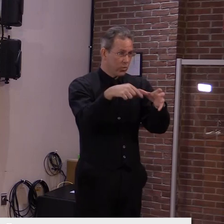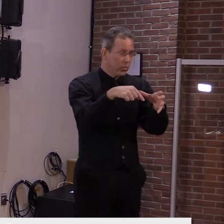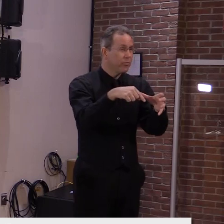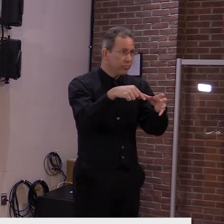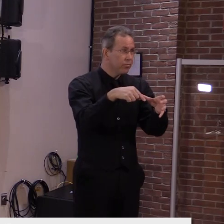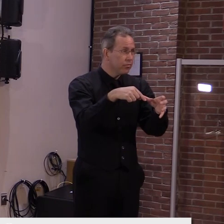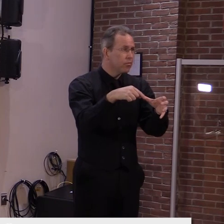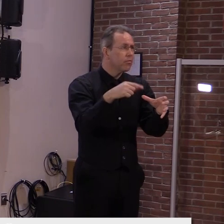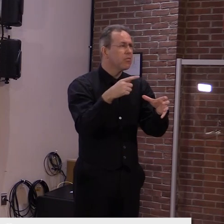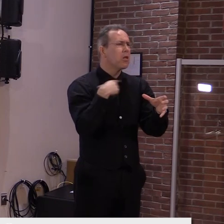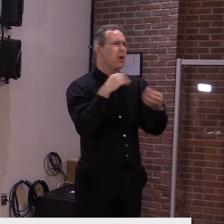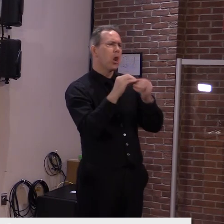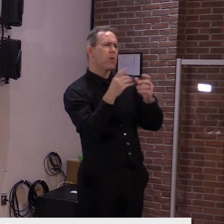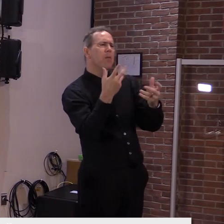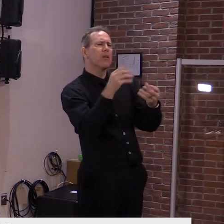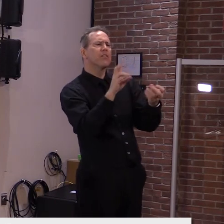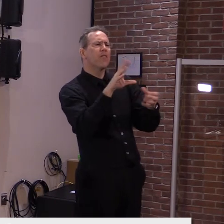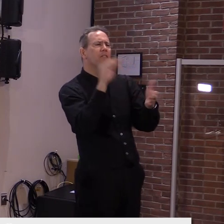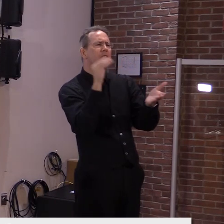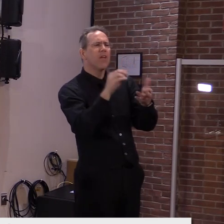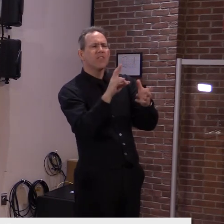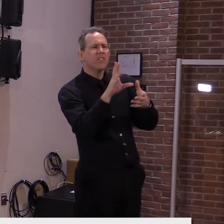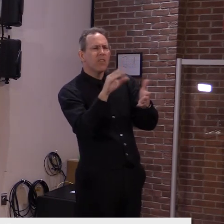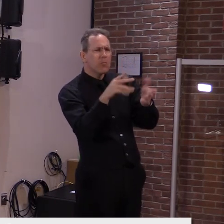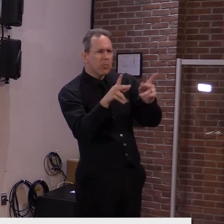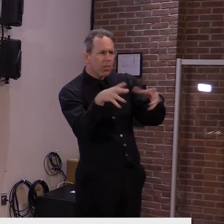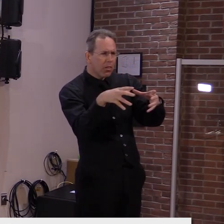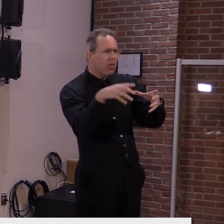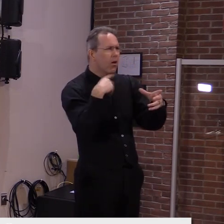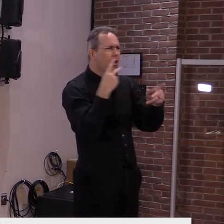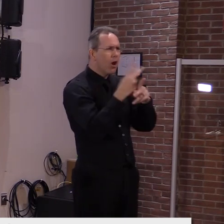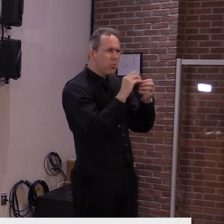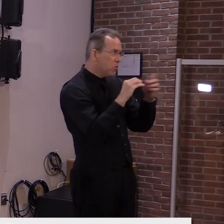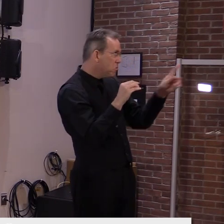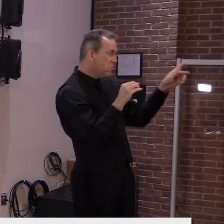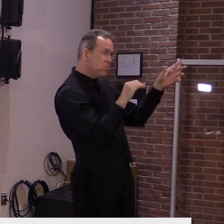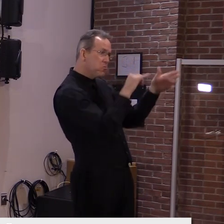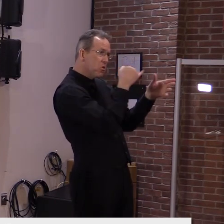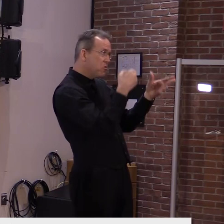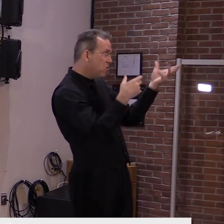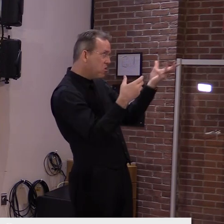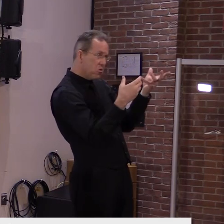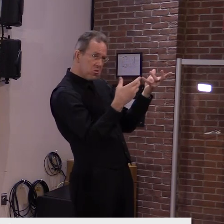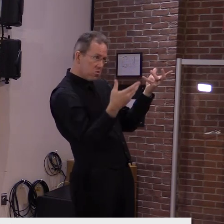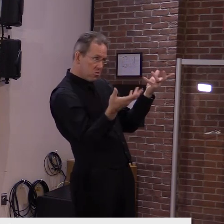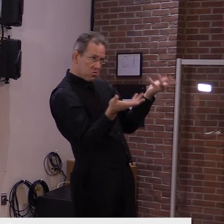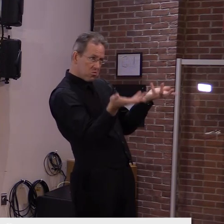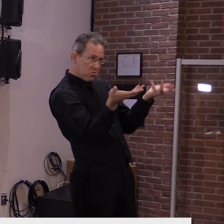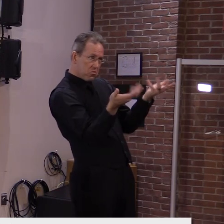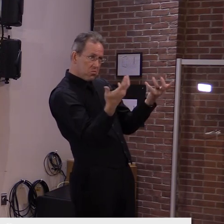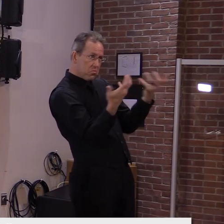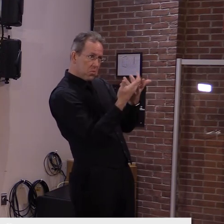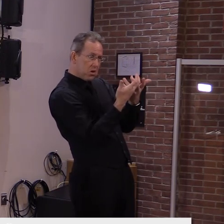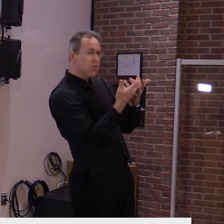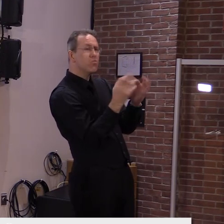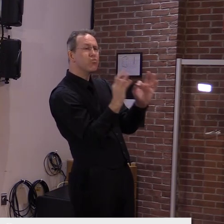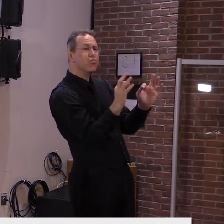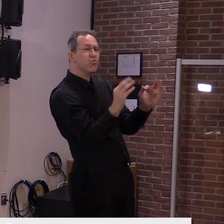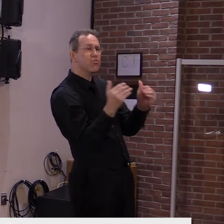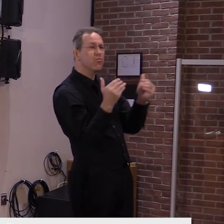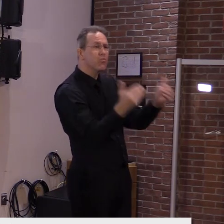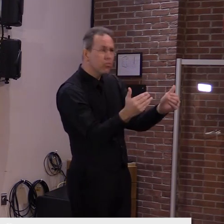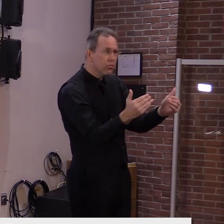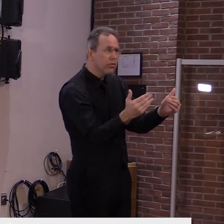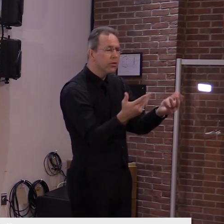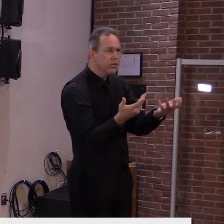We would apportion how many 75-year-olds are in that county compared to all 75-year-olds and apportion